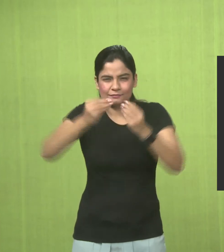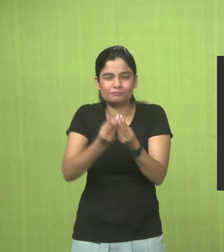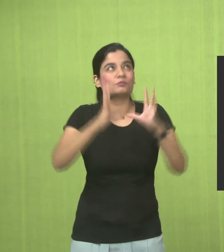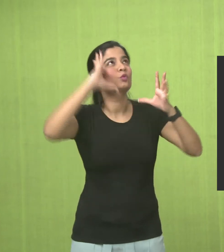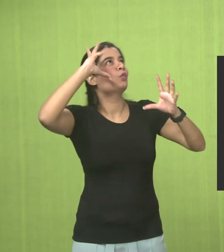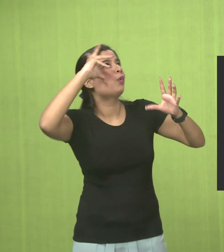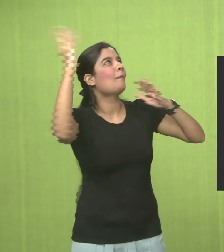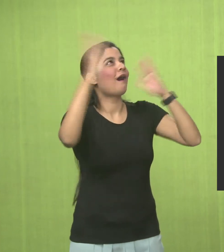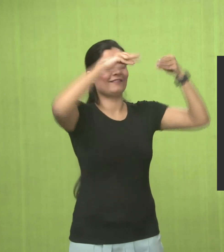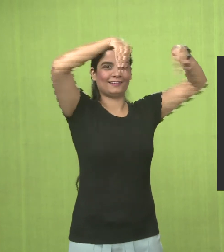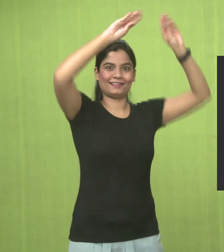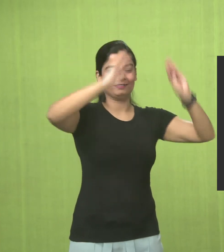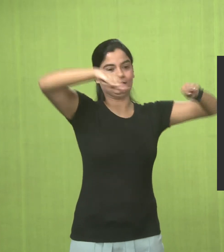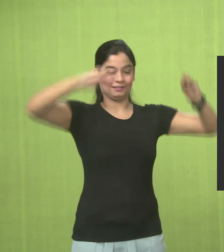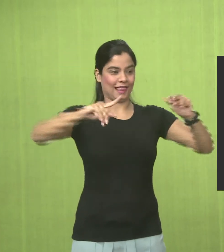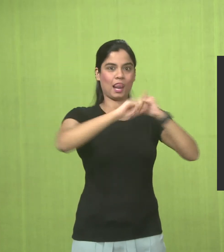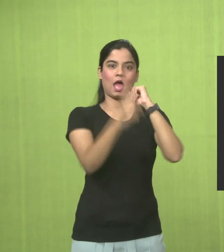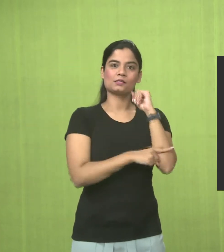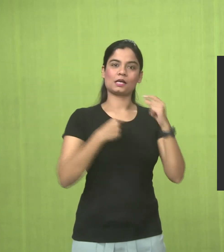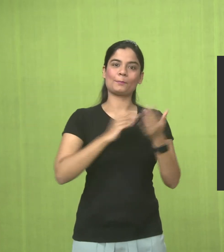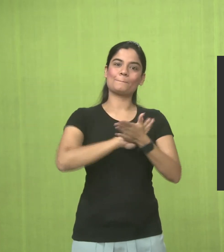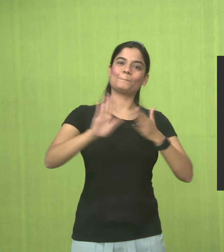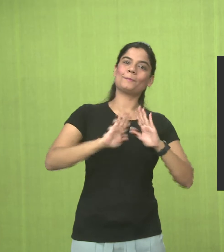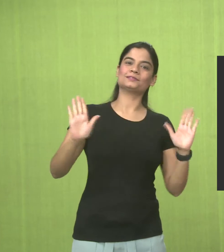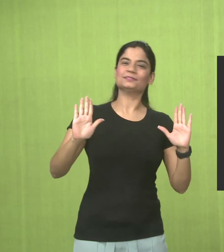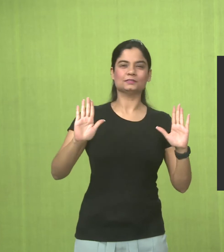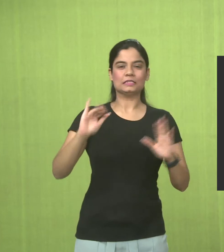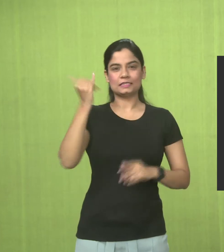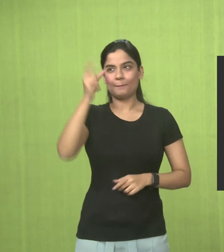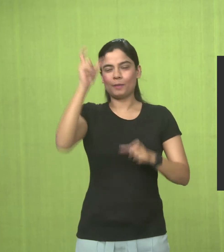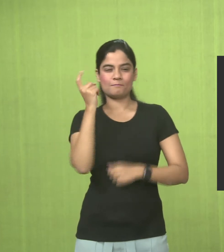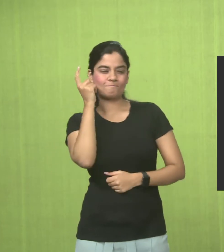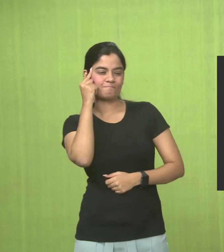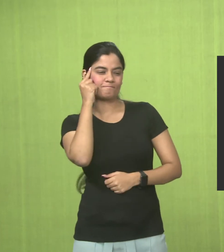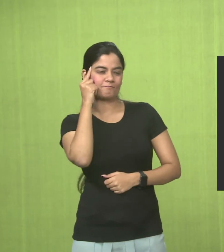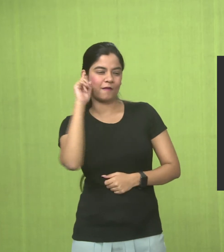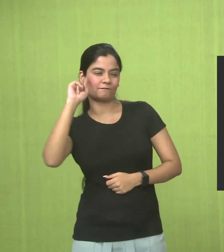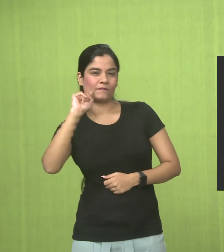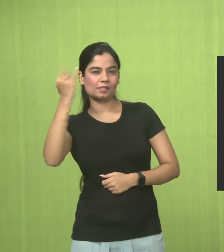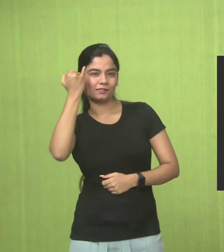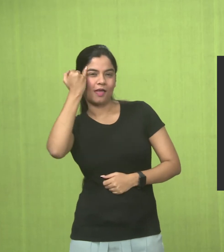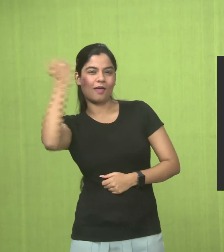Clothing comes from the fields again. The farmers make the clothing, the fiber, the textiles and